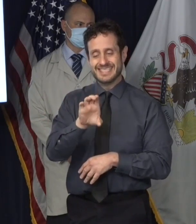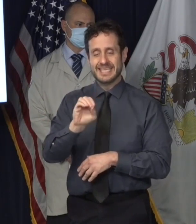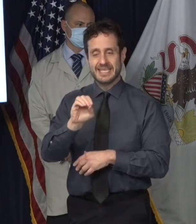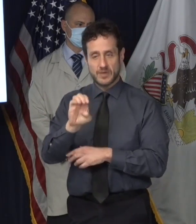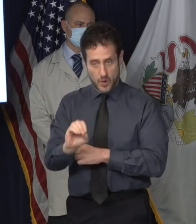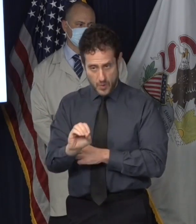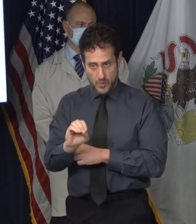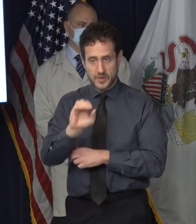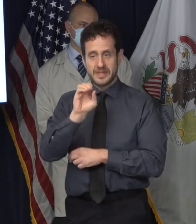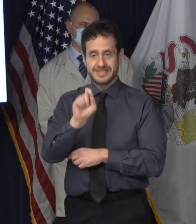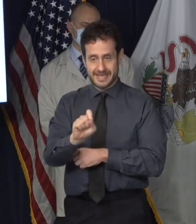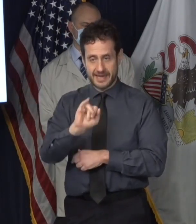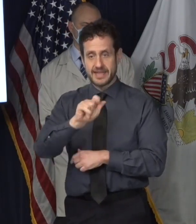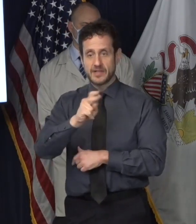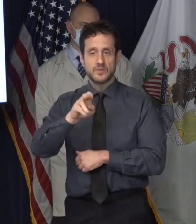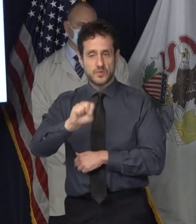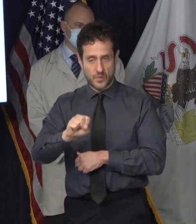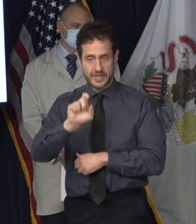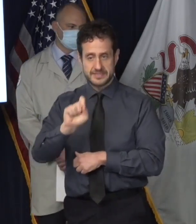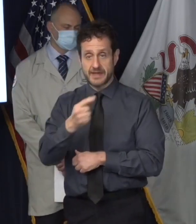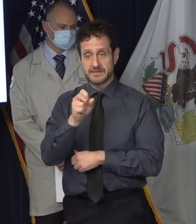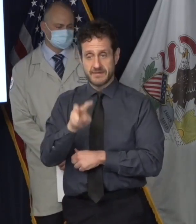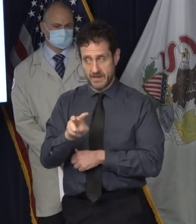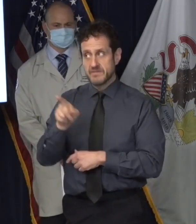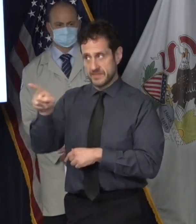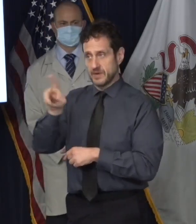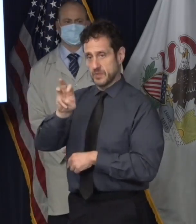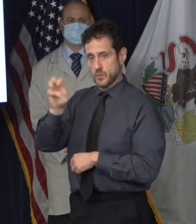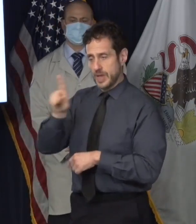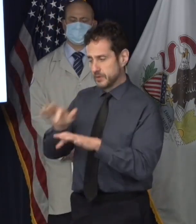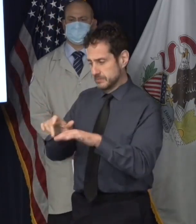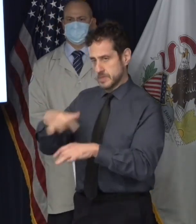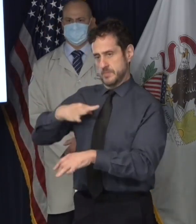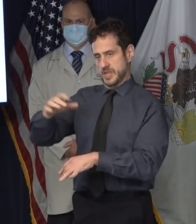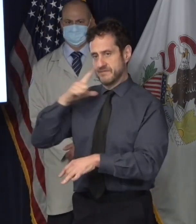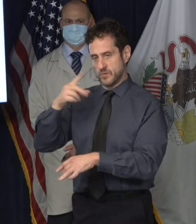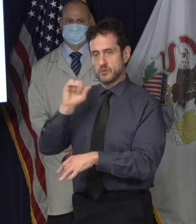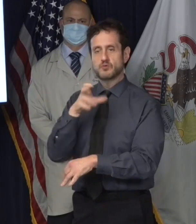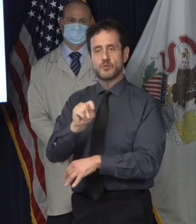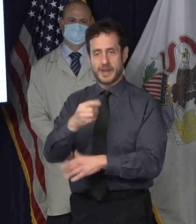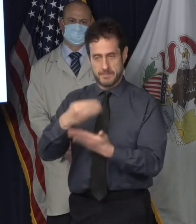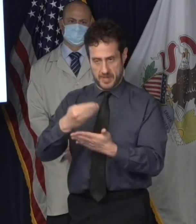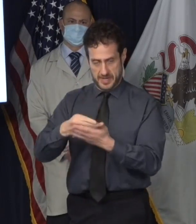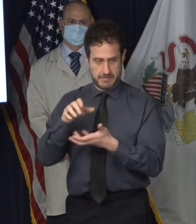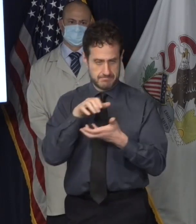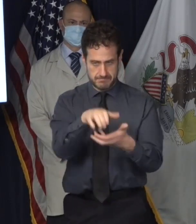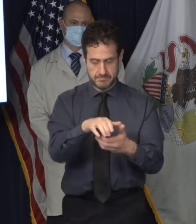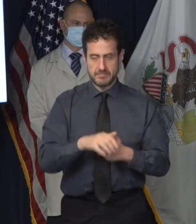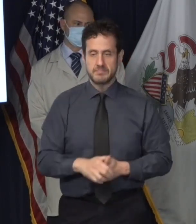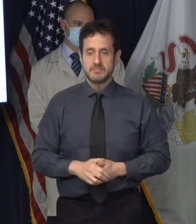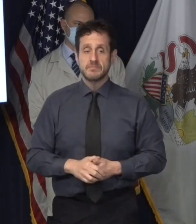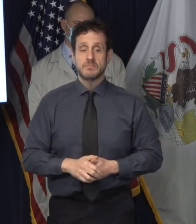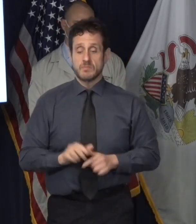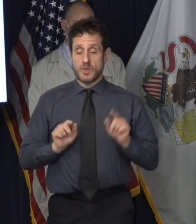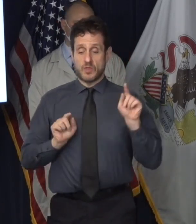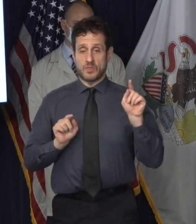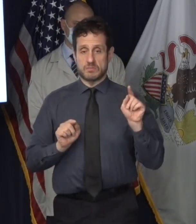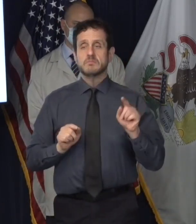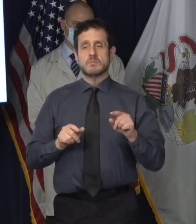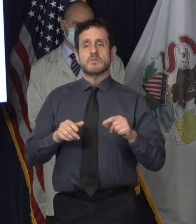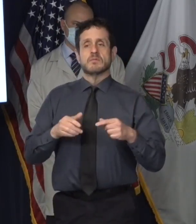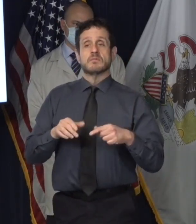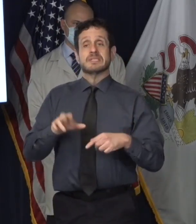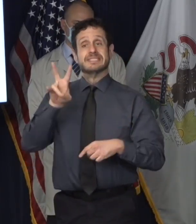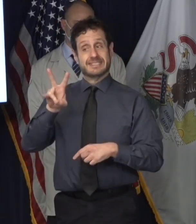dceo.illinois.gov. At this point, of the 7 regions that are still operating under Phase 4 of our Restore Illinois